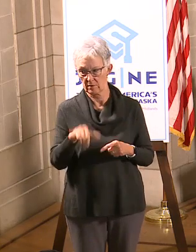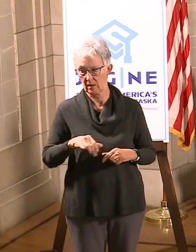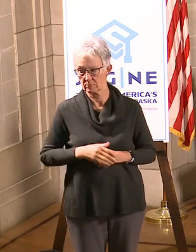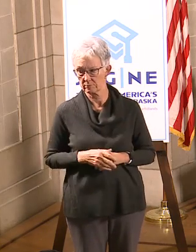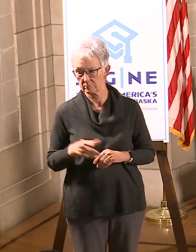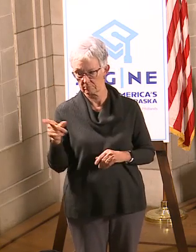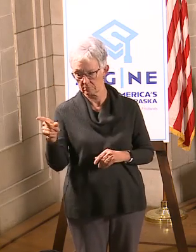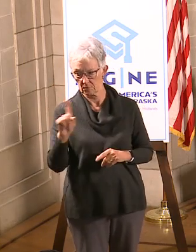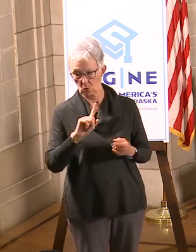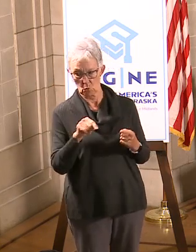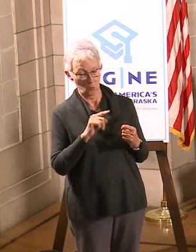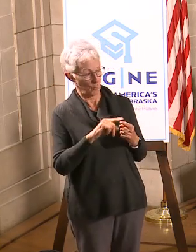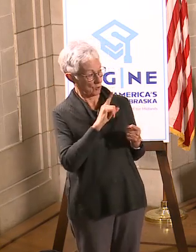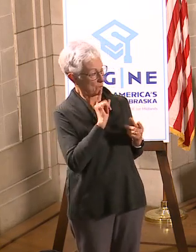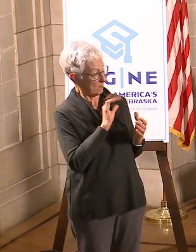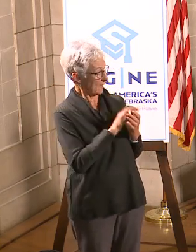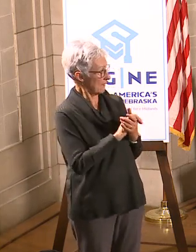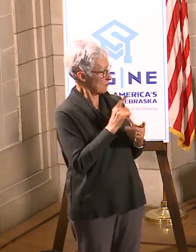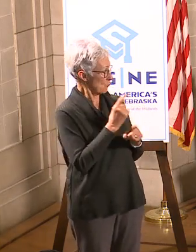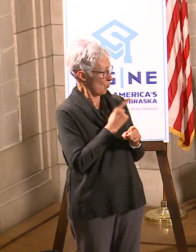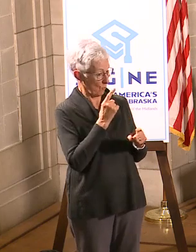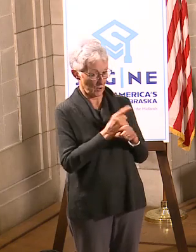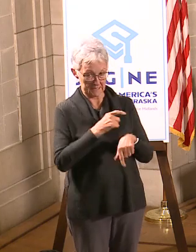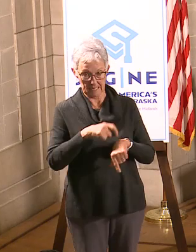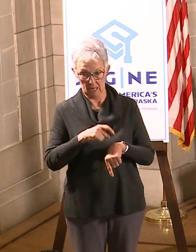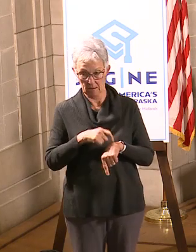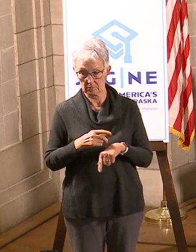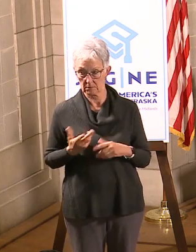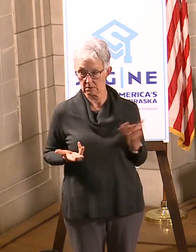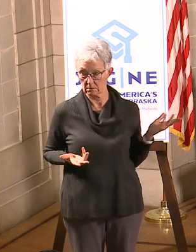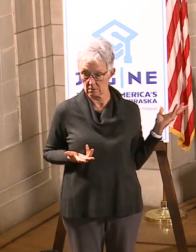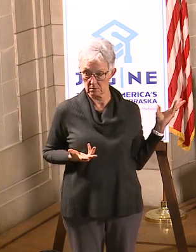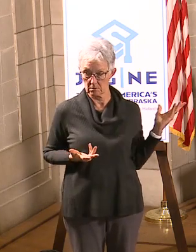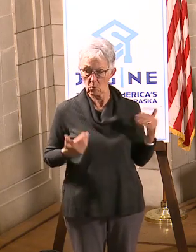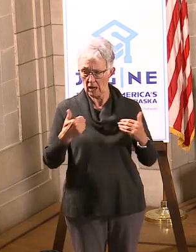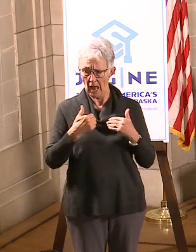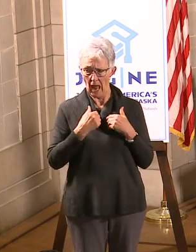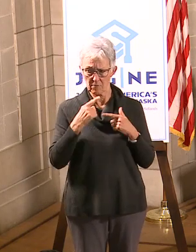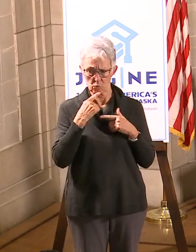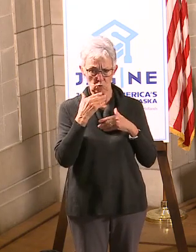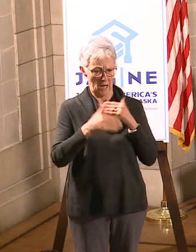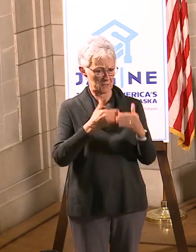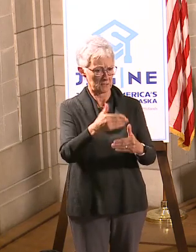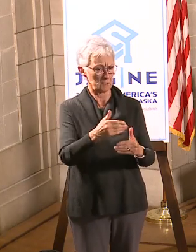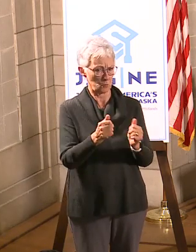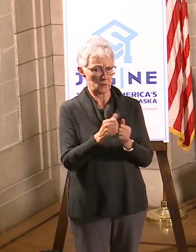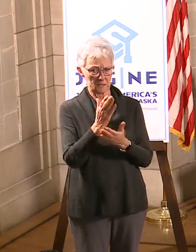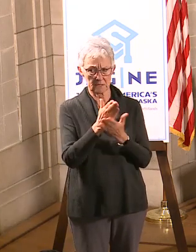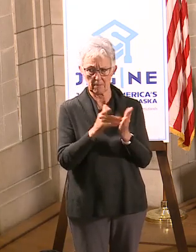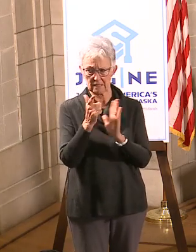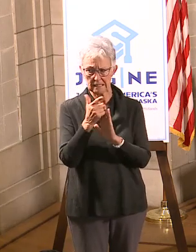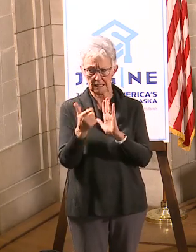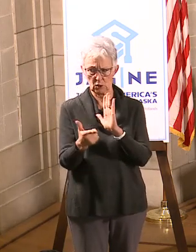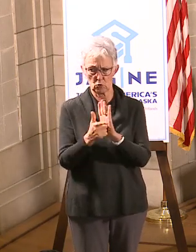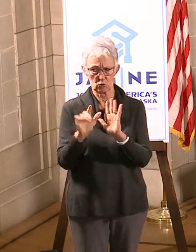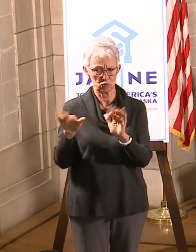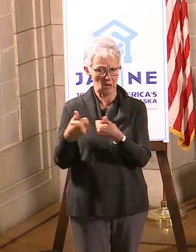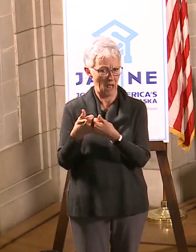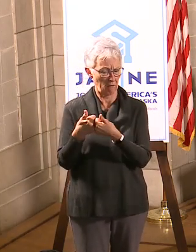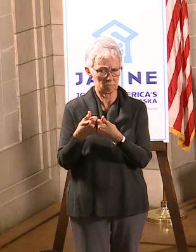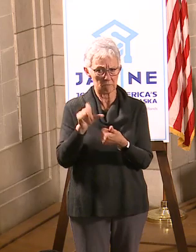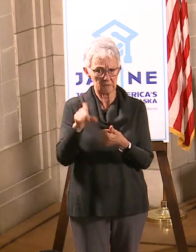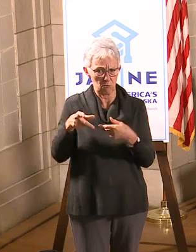you believe is the appropriate time to do so? Well, again, we got a process with regard to all the legal challenges. We have to allow that process